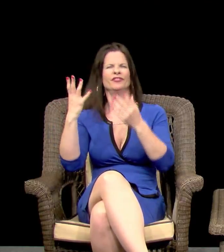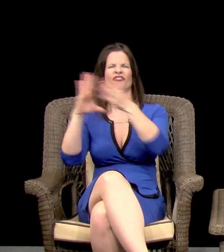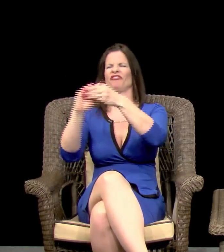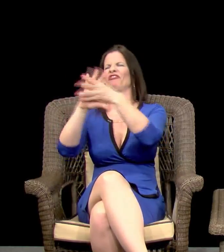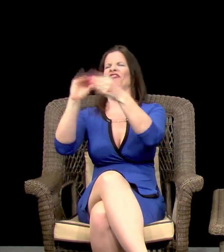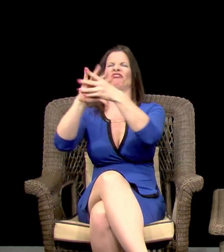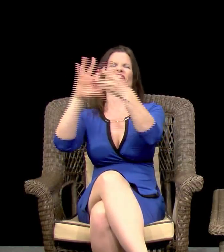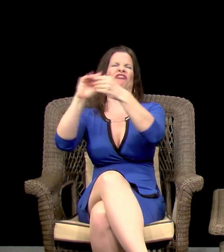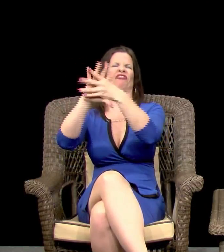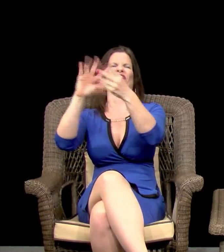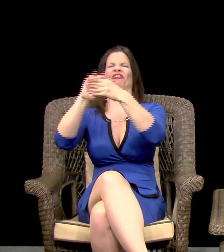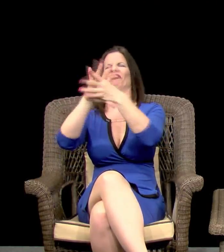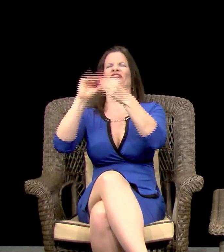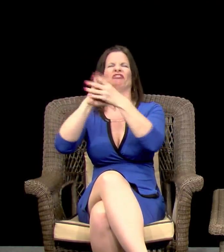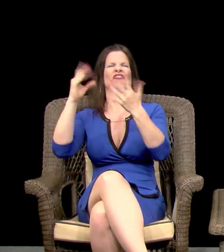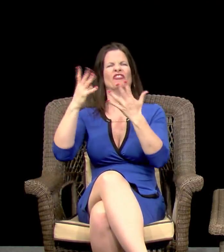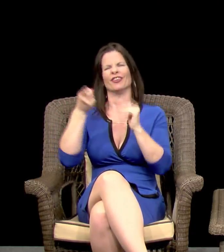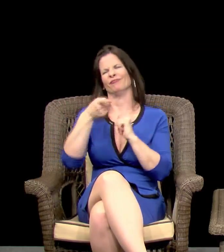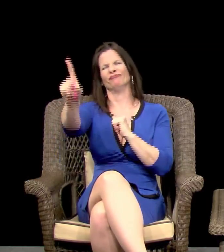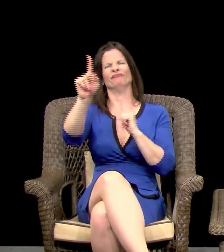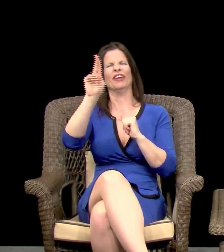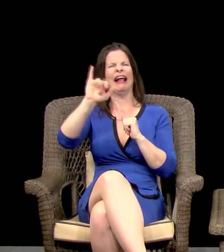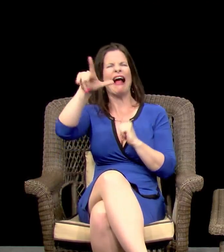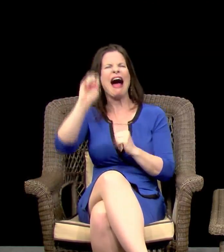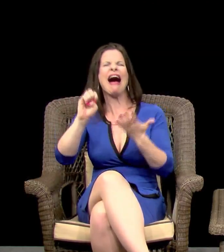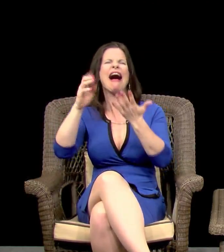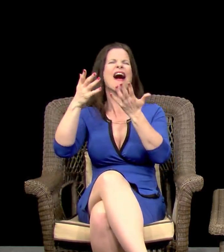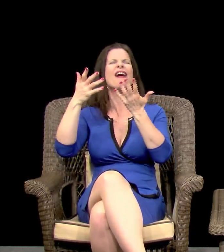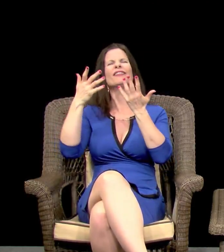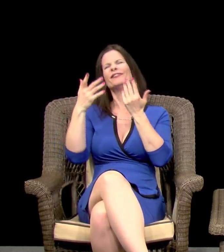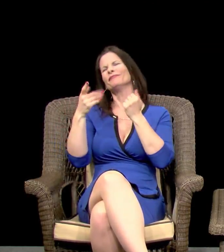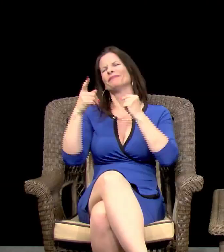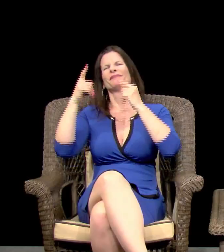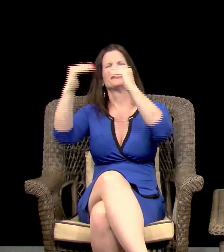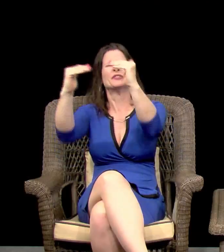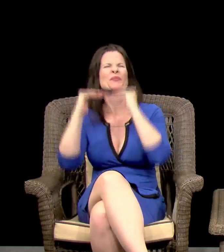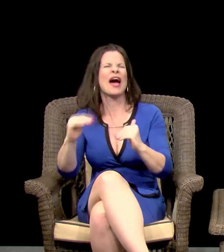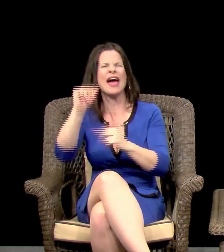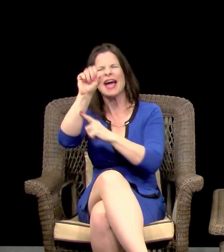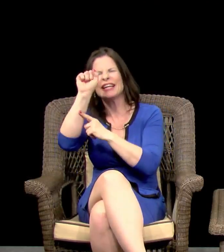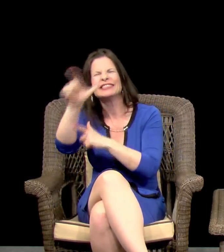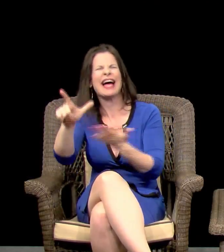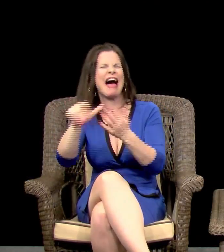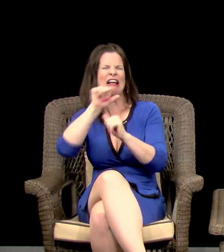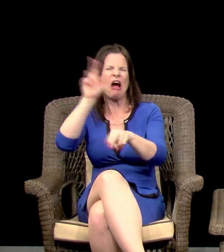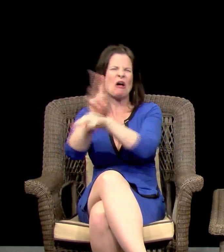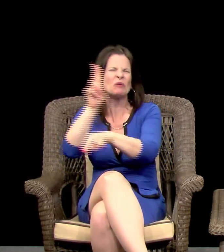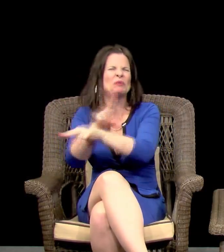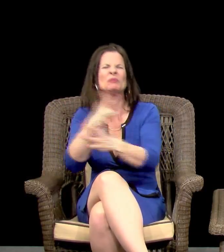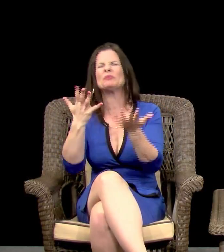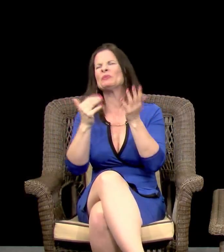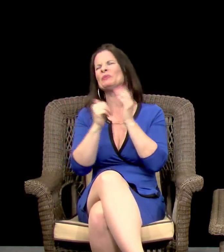the Alexander Graham Bell Association and all the negativity and the insults to Nyle and